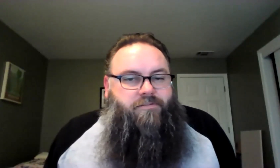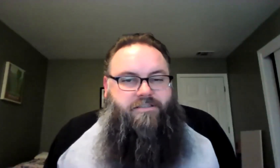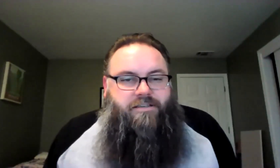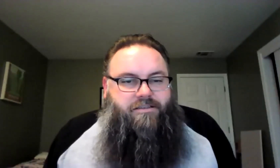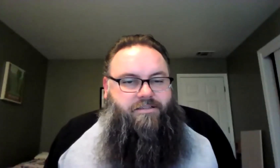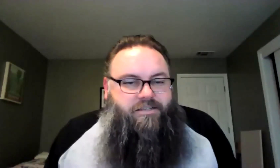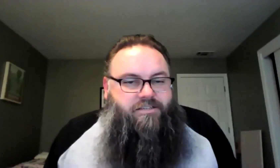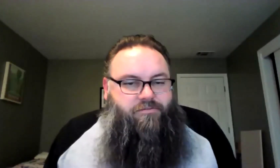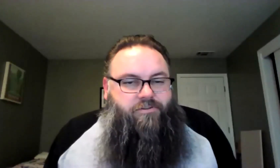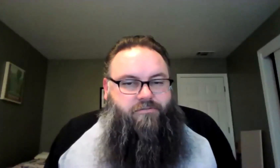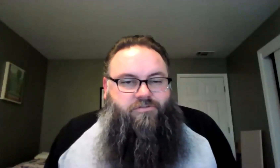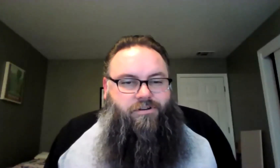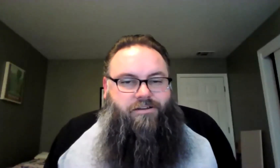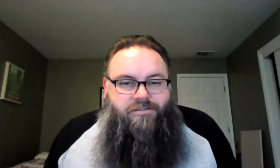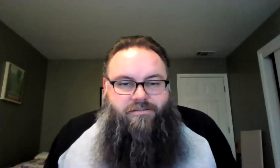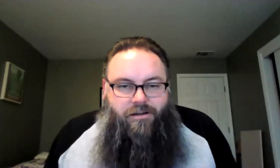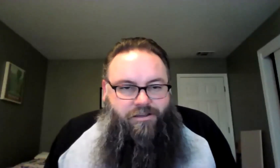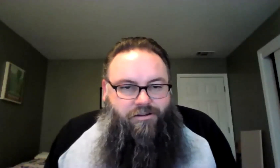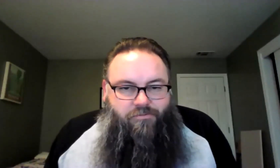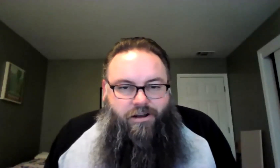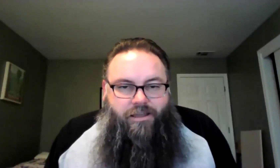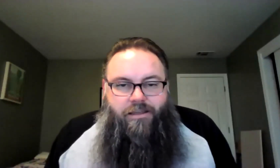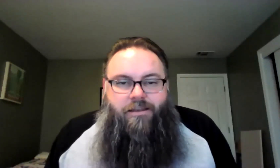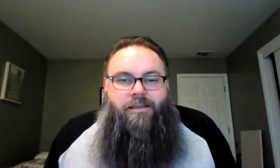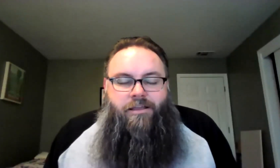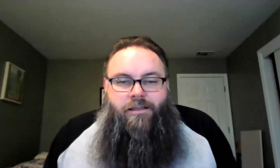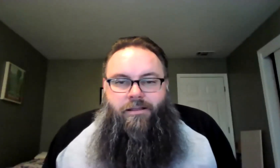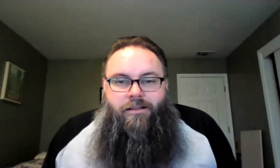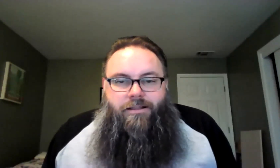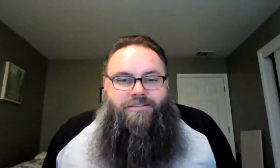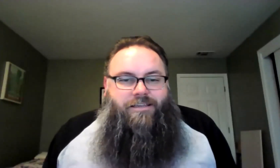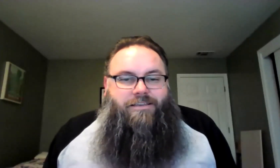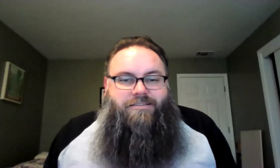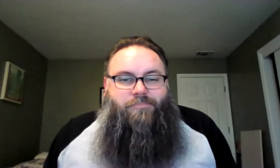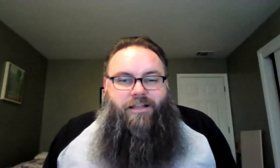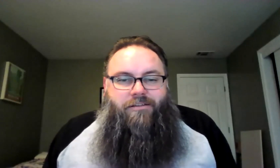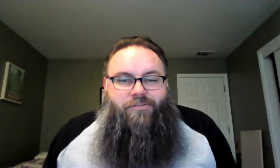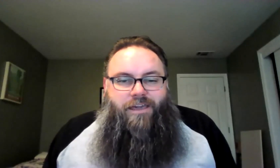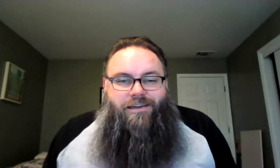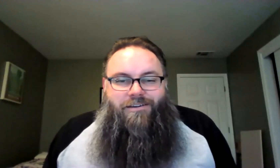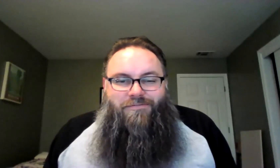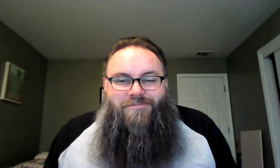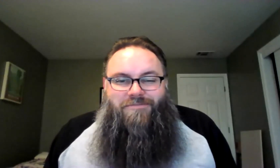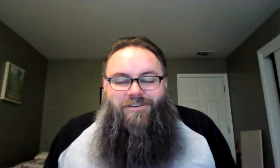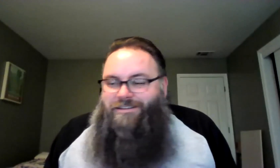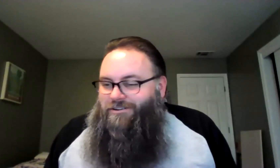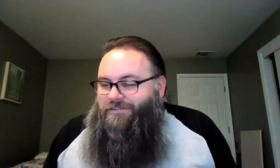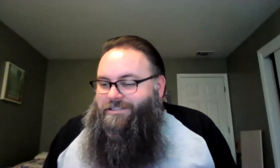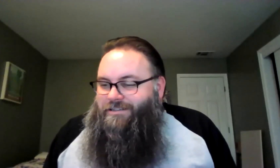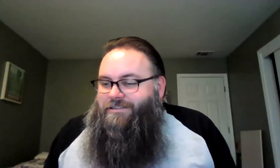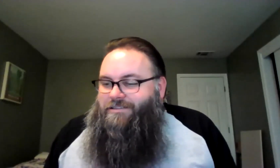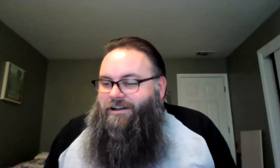Community Services. And I see Jessica, one of our Service Coordinators, is on here. Good morning. And let's see, Isabella Vega from